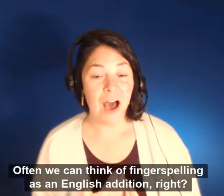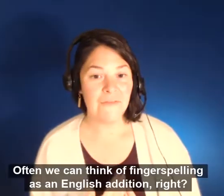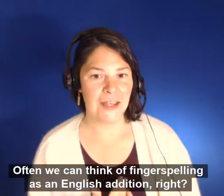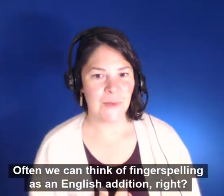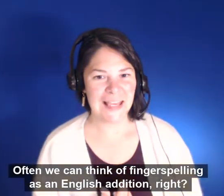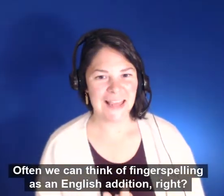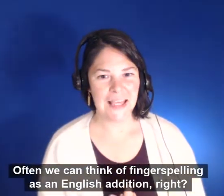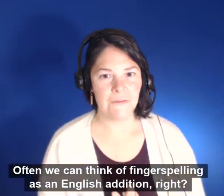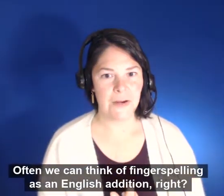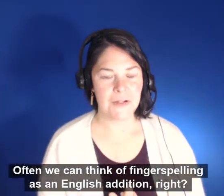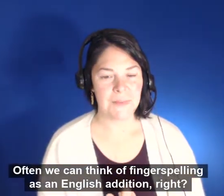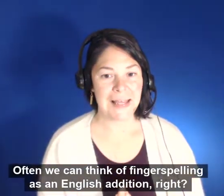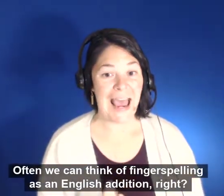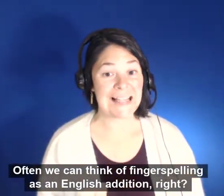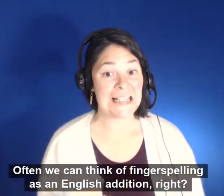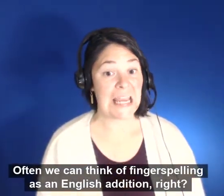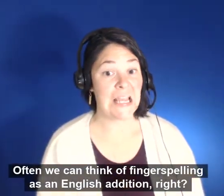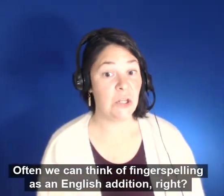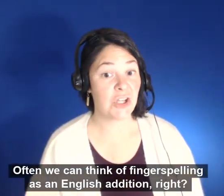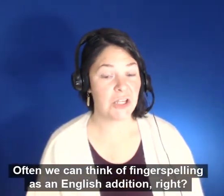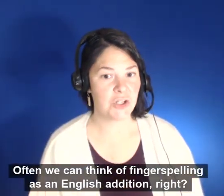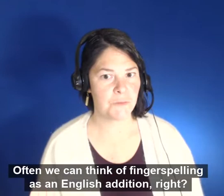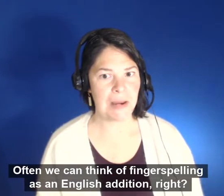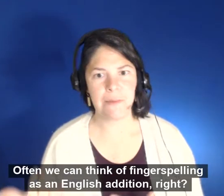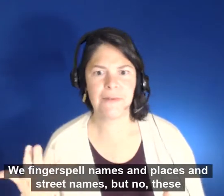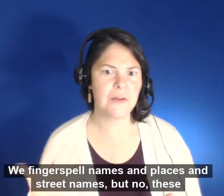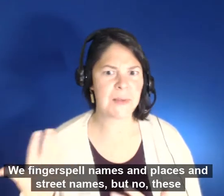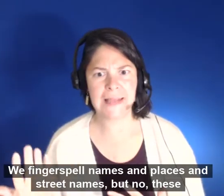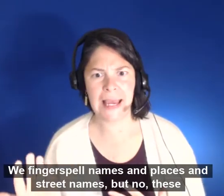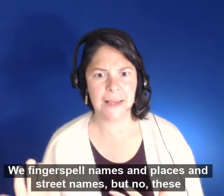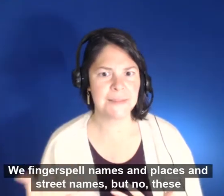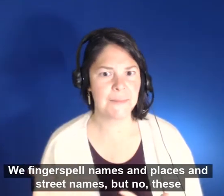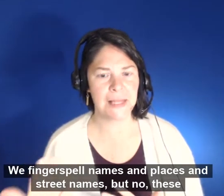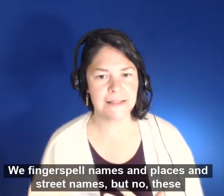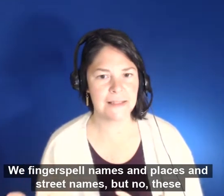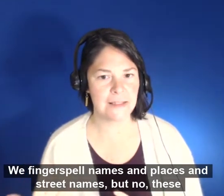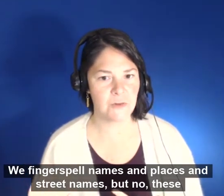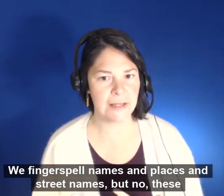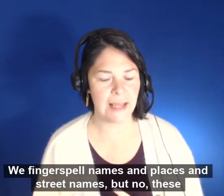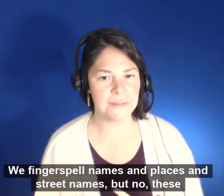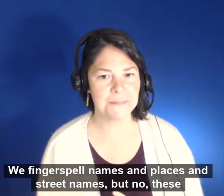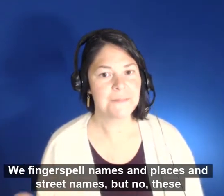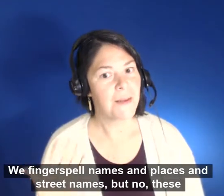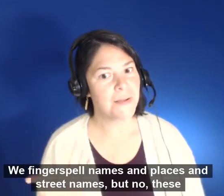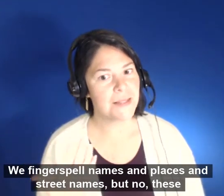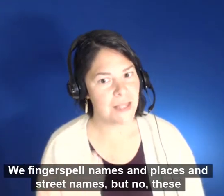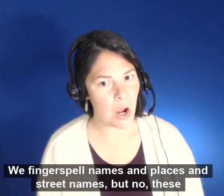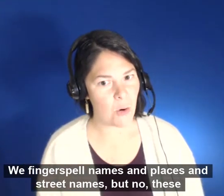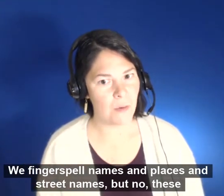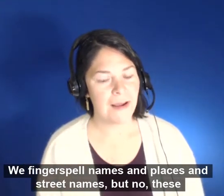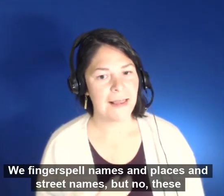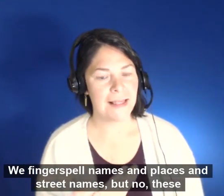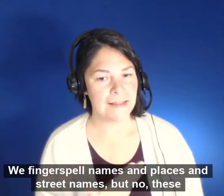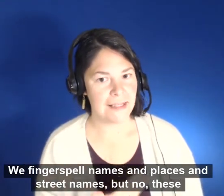Often we can think of fingerspelling as an English edition, right? We fingerspell names and places and street names. But no, these